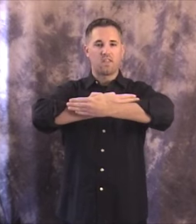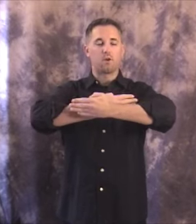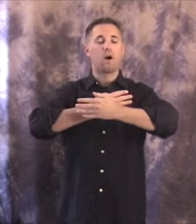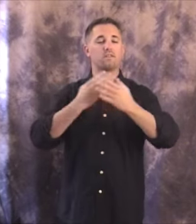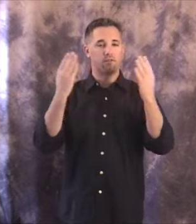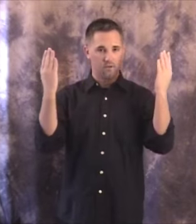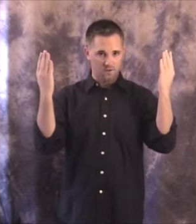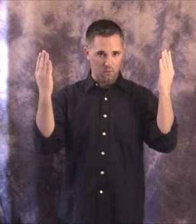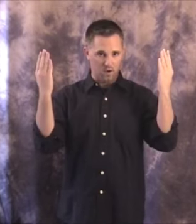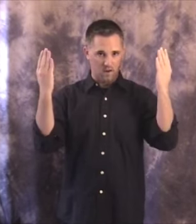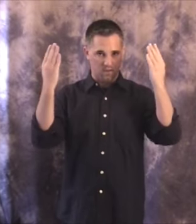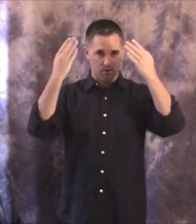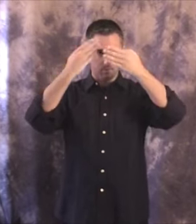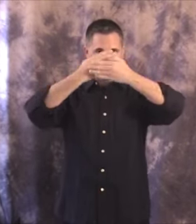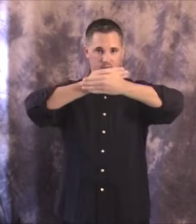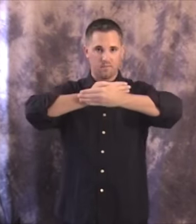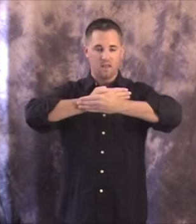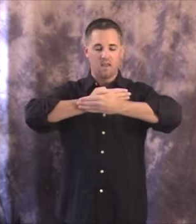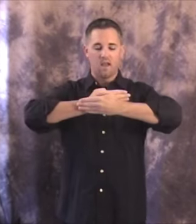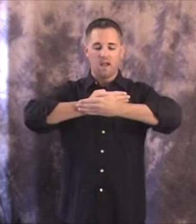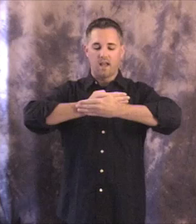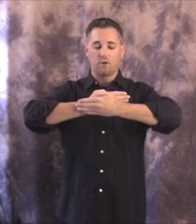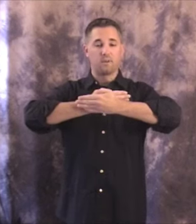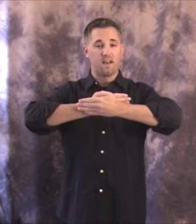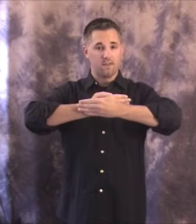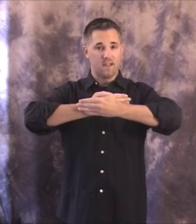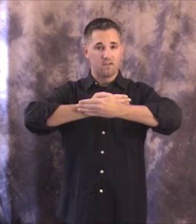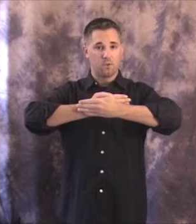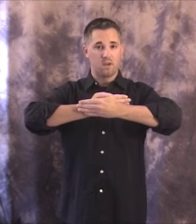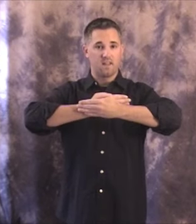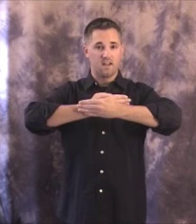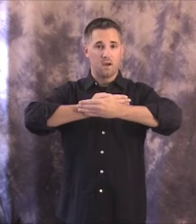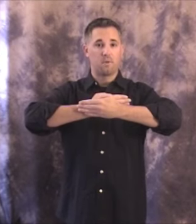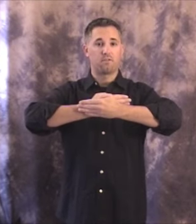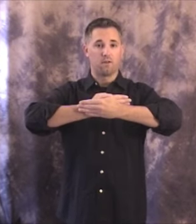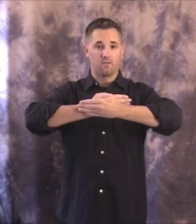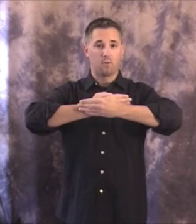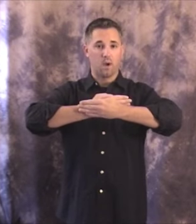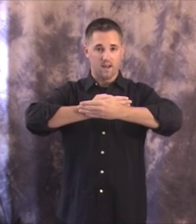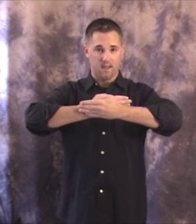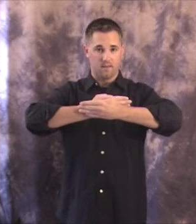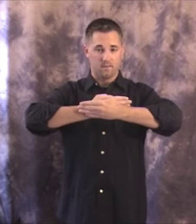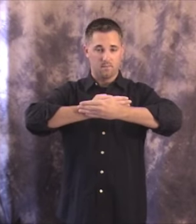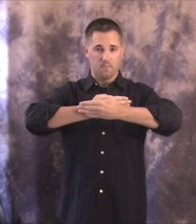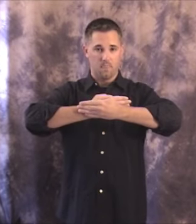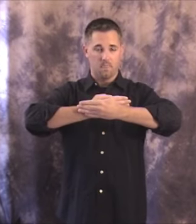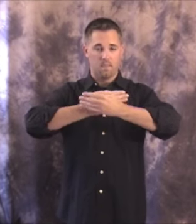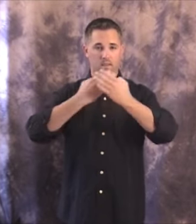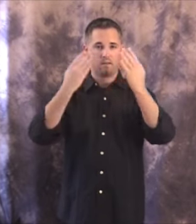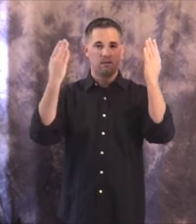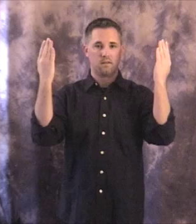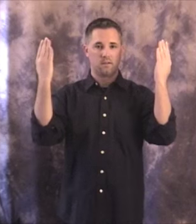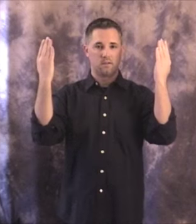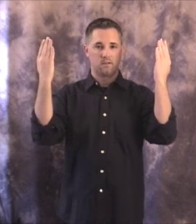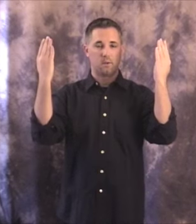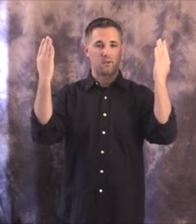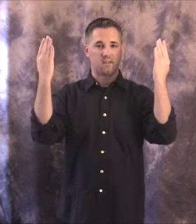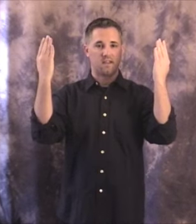they cross in front of one another, and your left hand is going to end up in front of your right hand. So it looks like